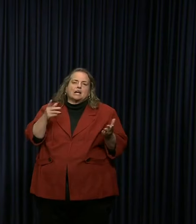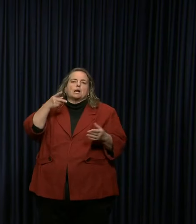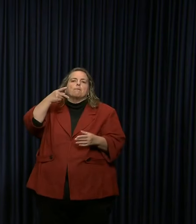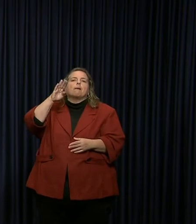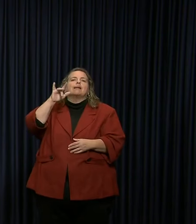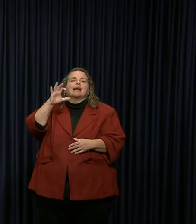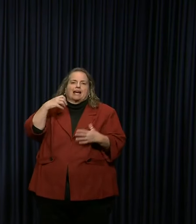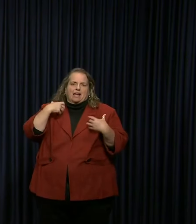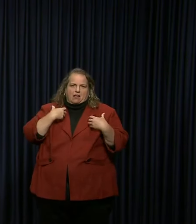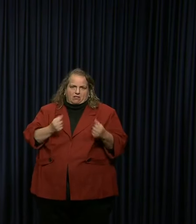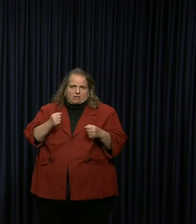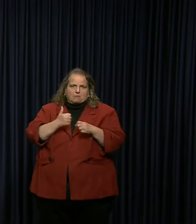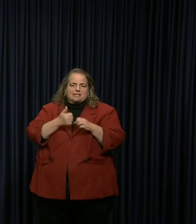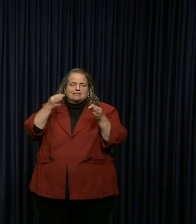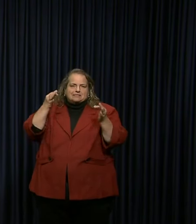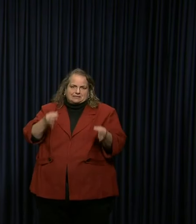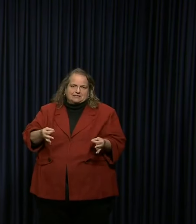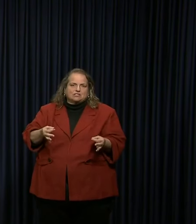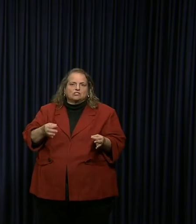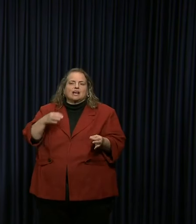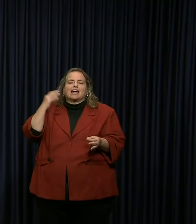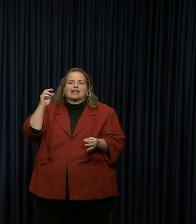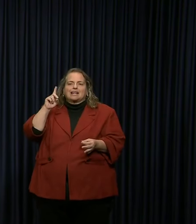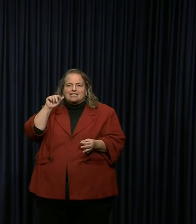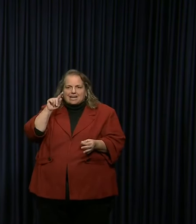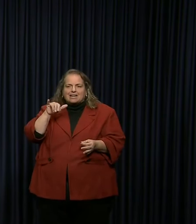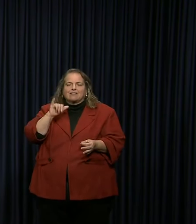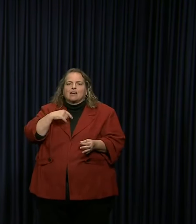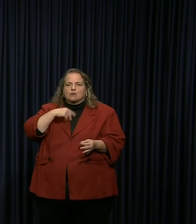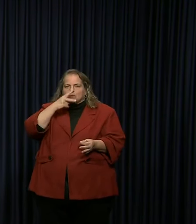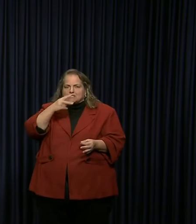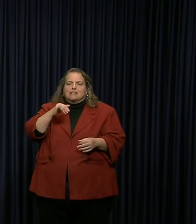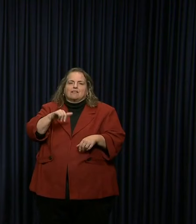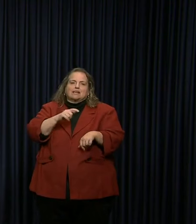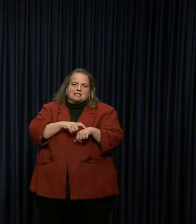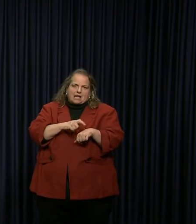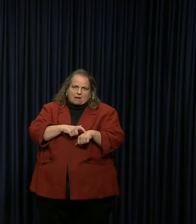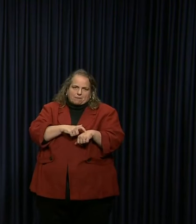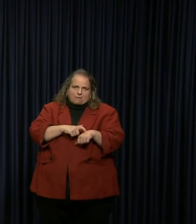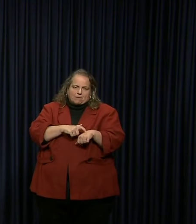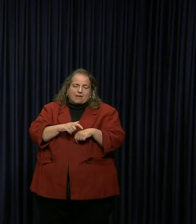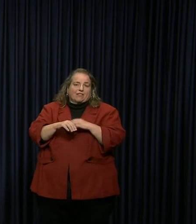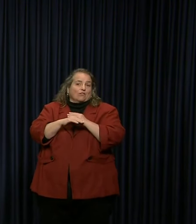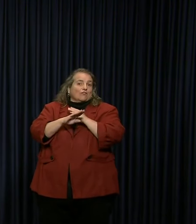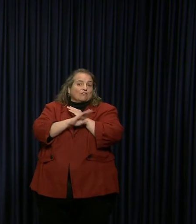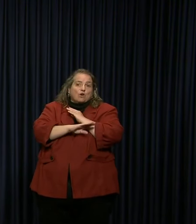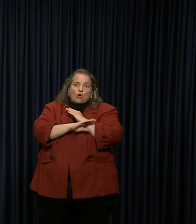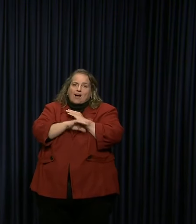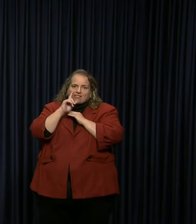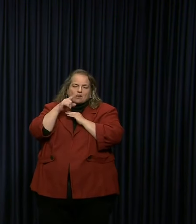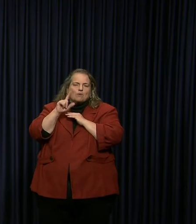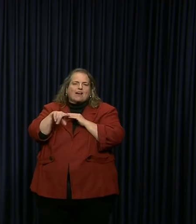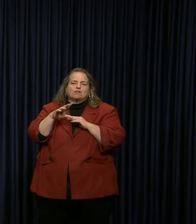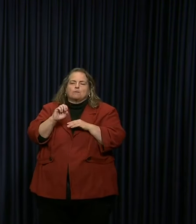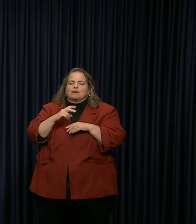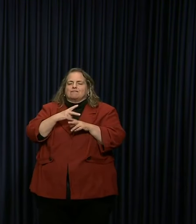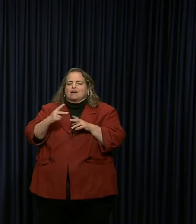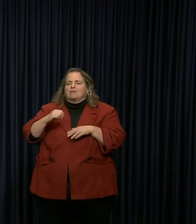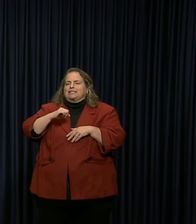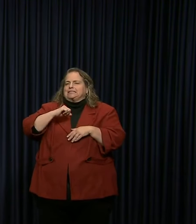health and the data that we see that time. In the fall, I think we ought to be really hesitant to